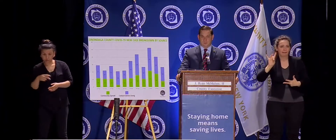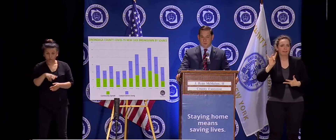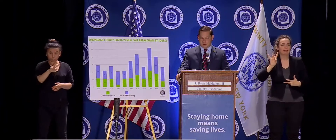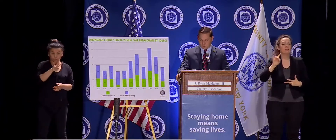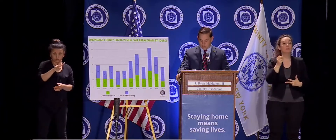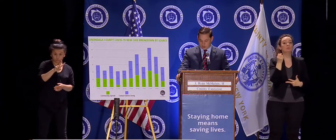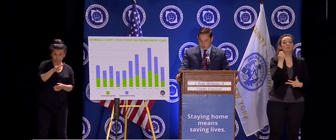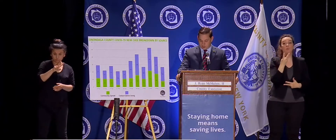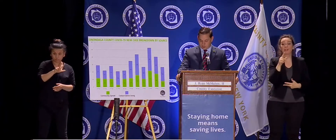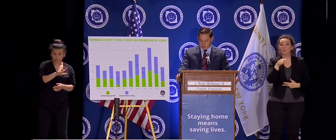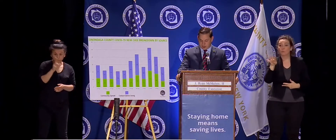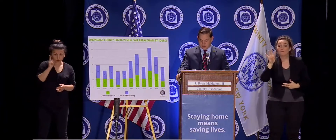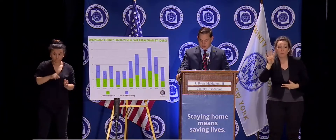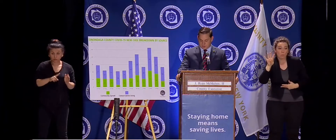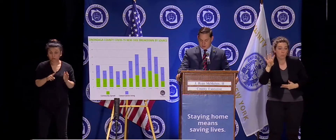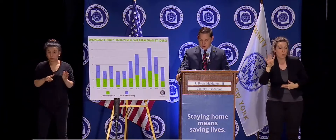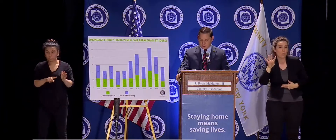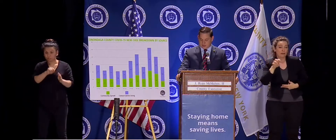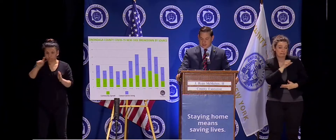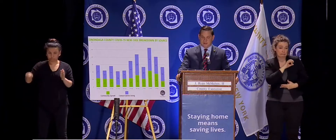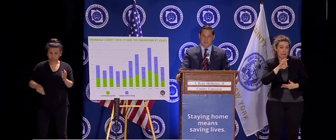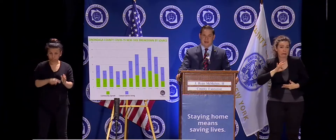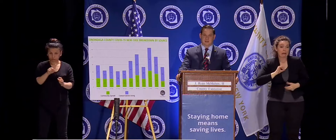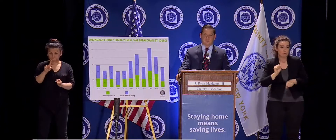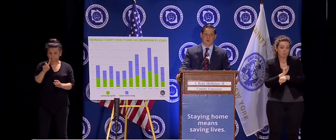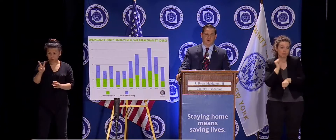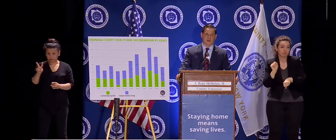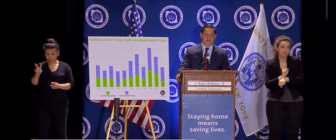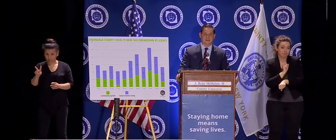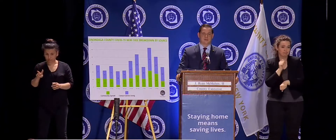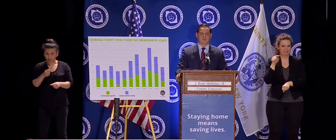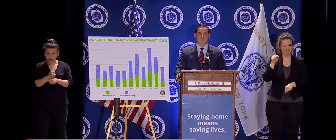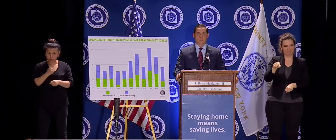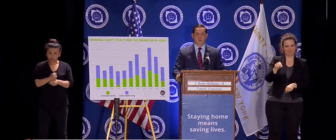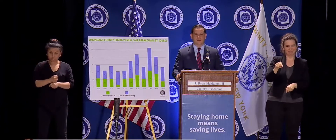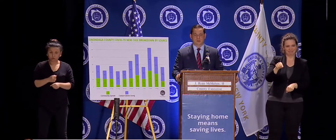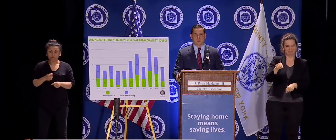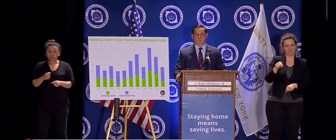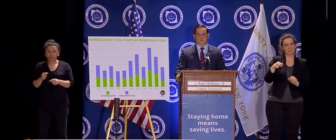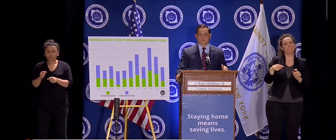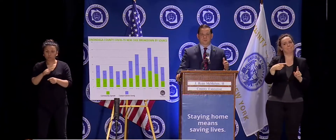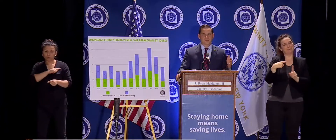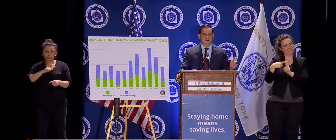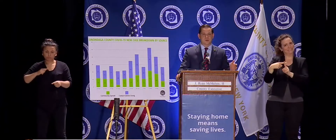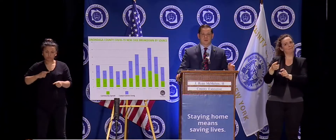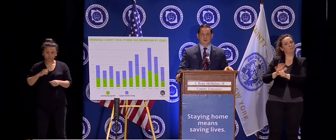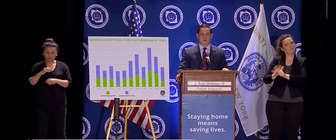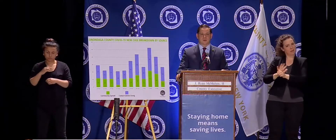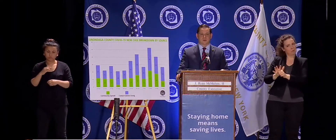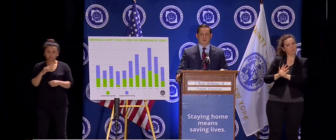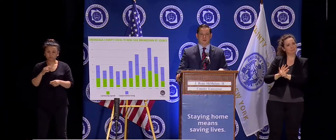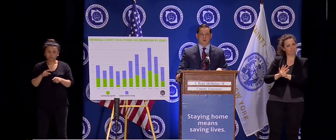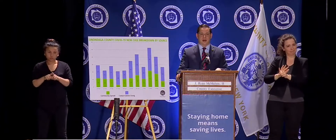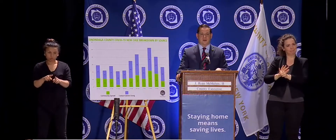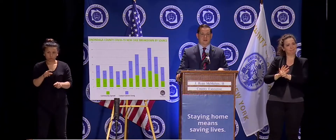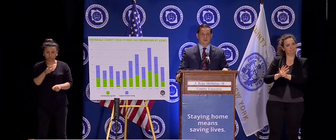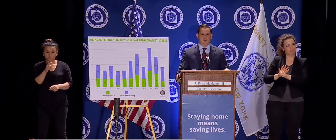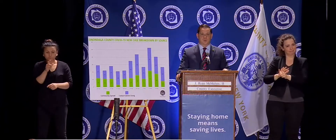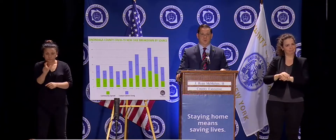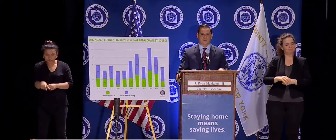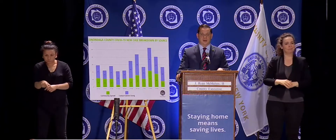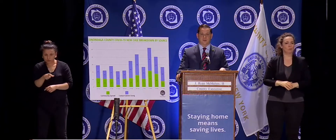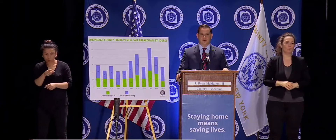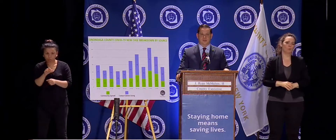employee working those hours that is tested positive for COVID-19. So look, at the reality